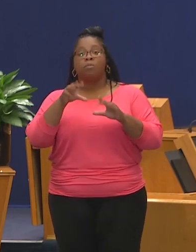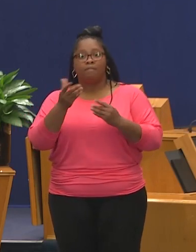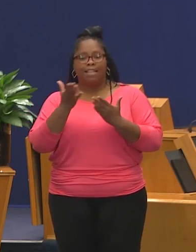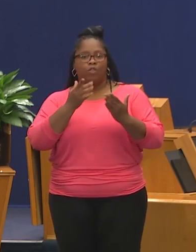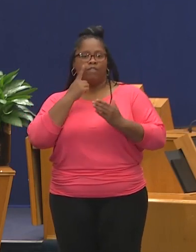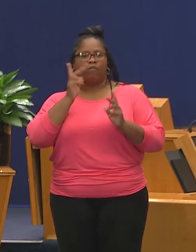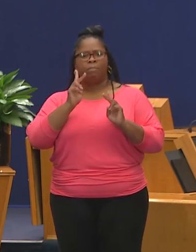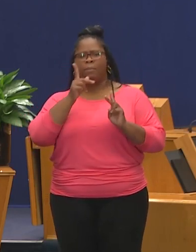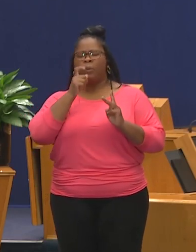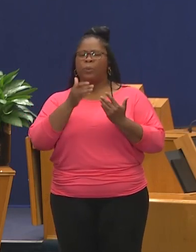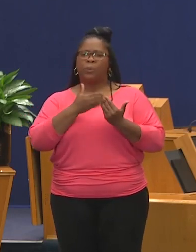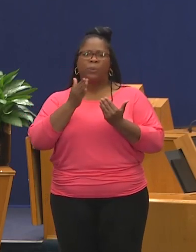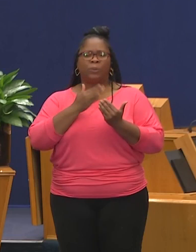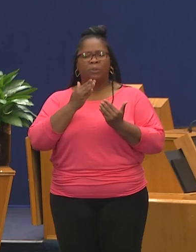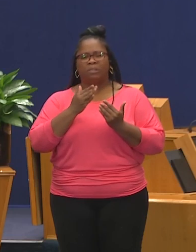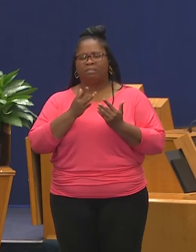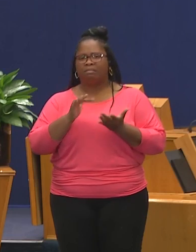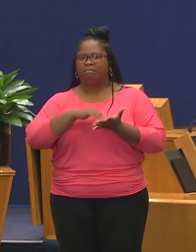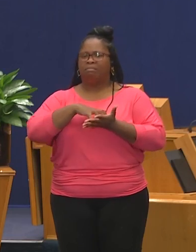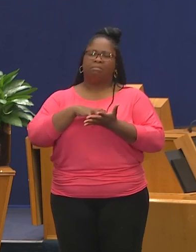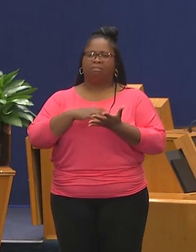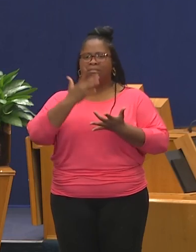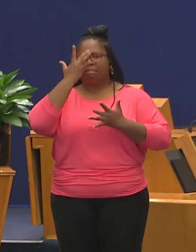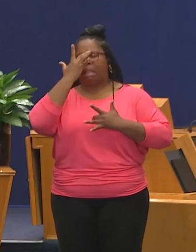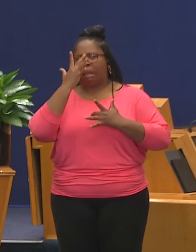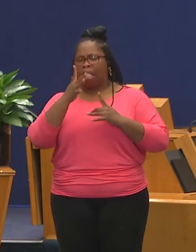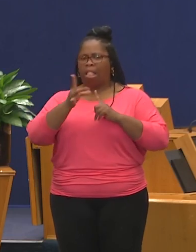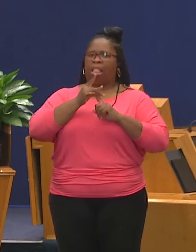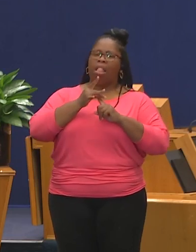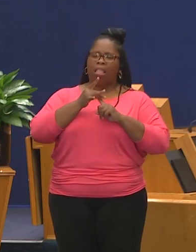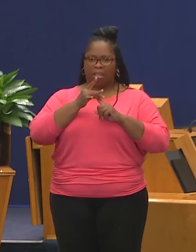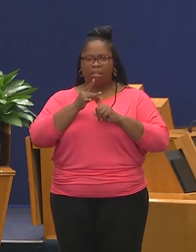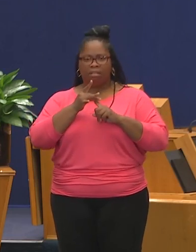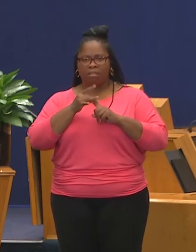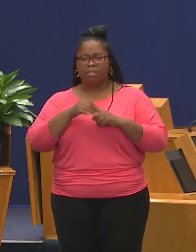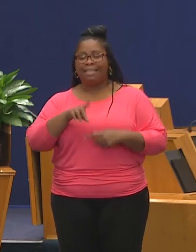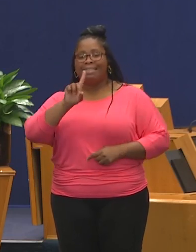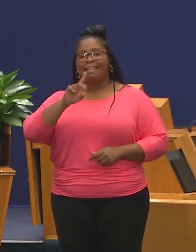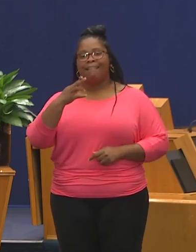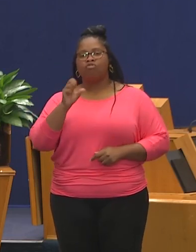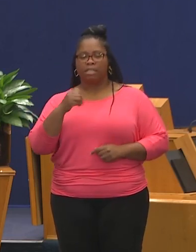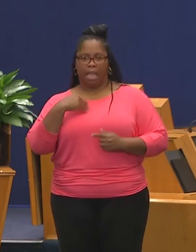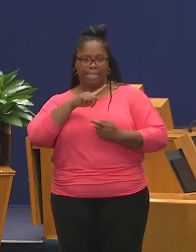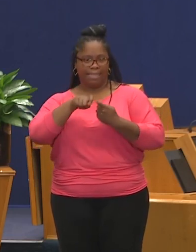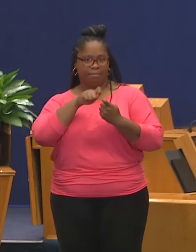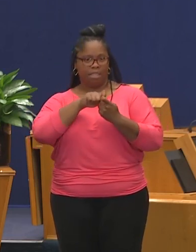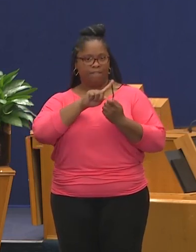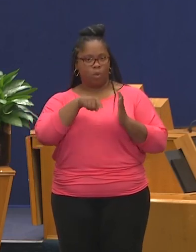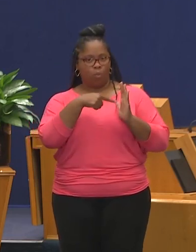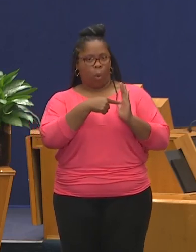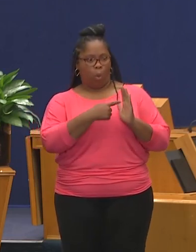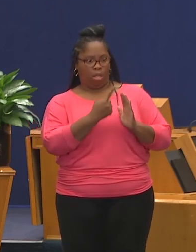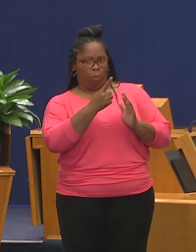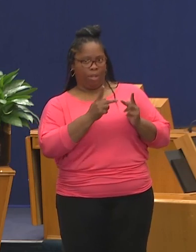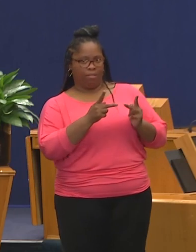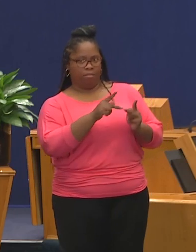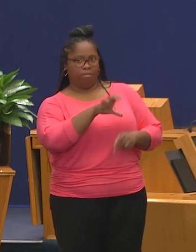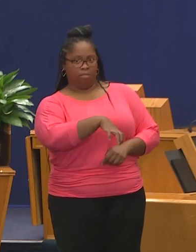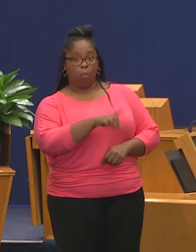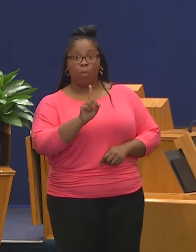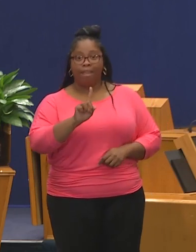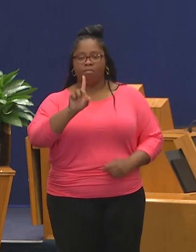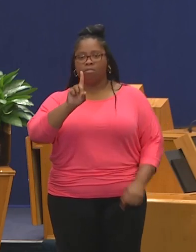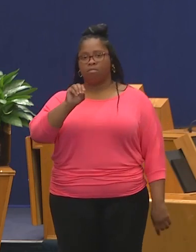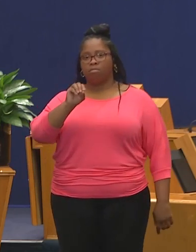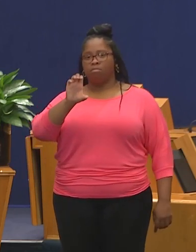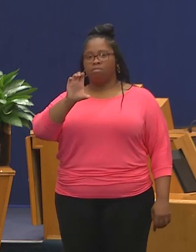persons experiencing homelessness at some of the specific sites. DHS has a specific role at one of the sites, which is Dockweiler,